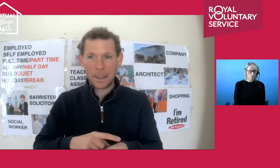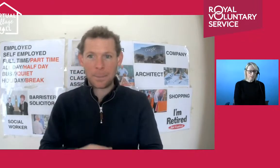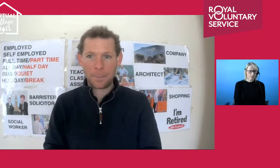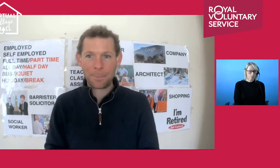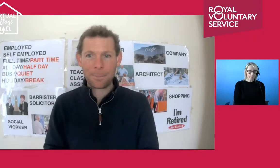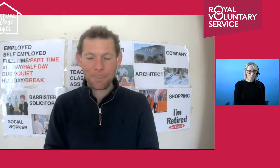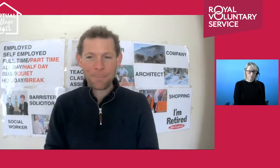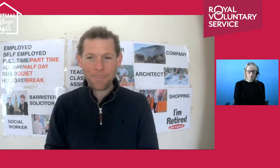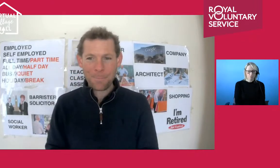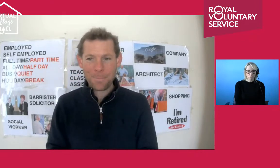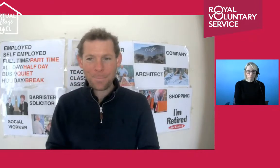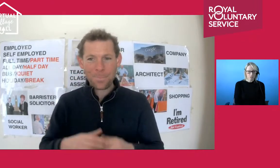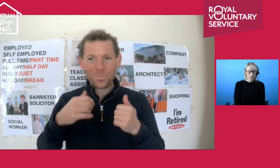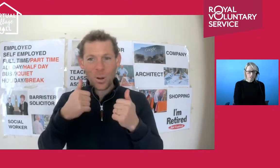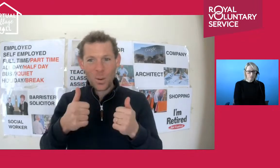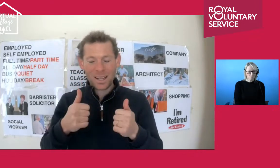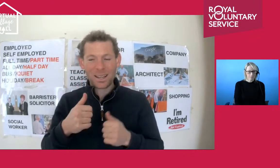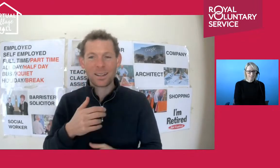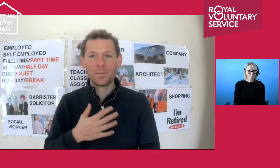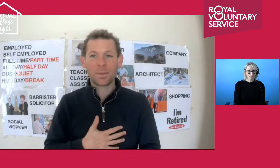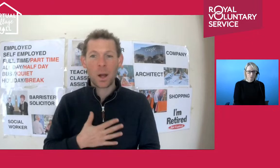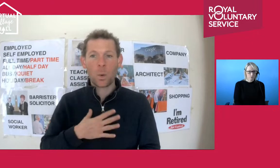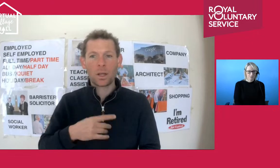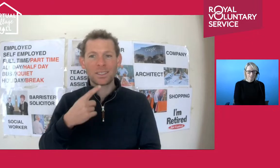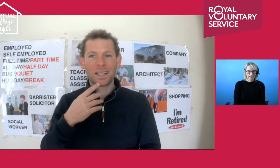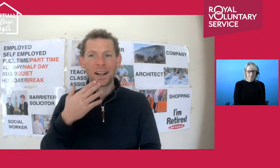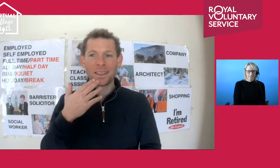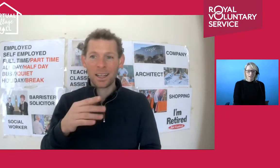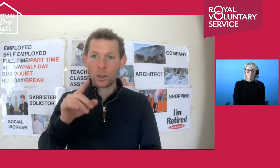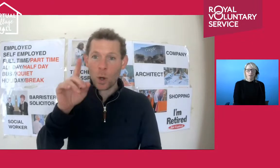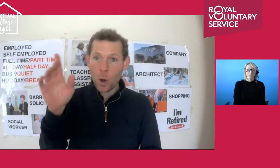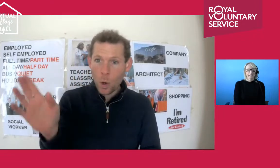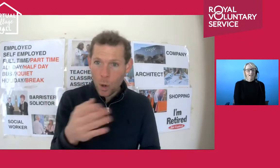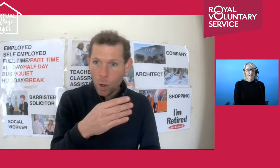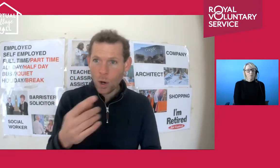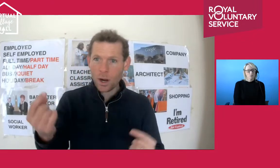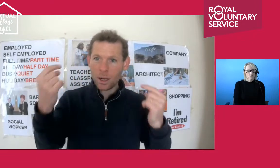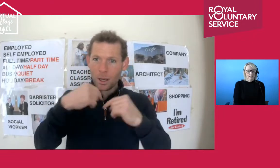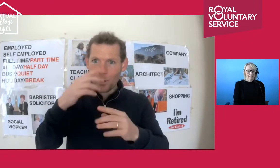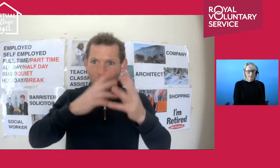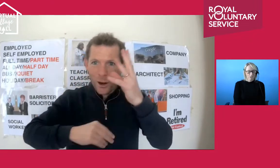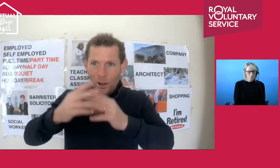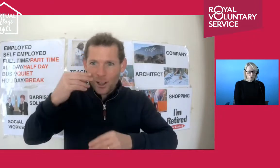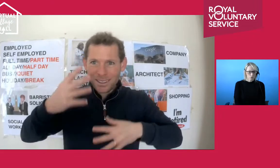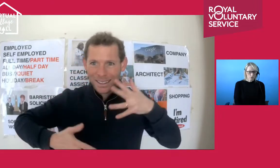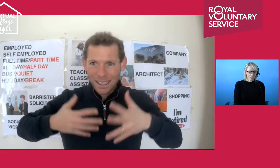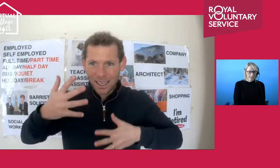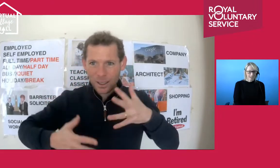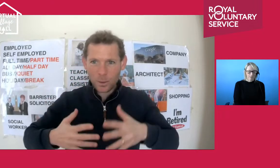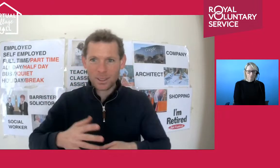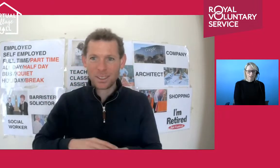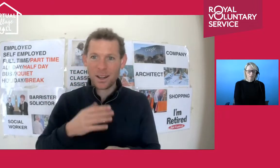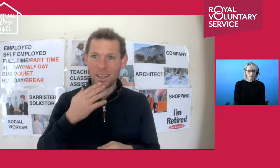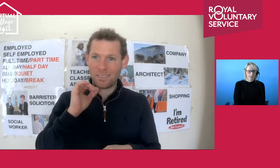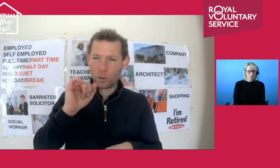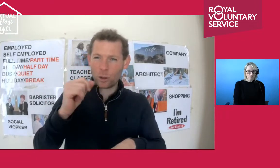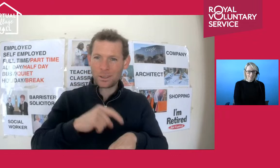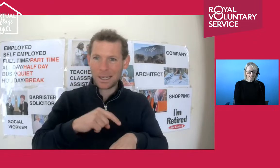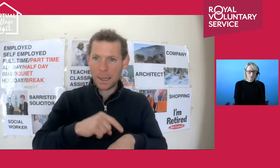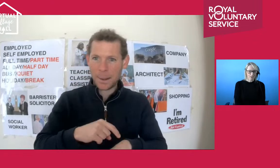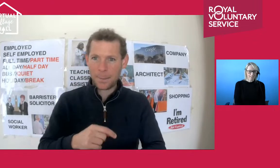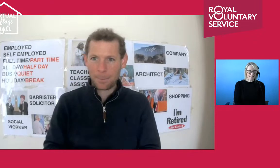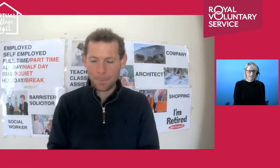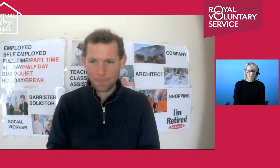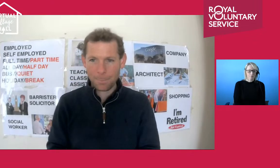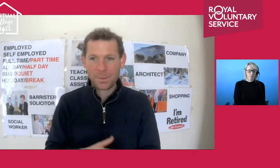any other topics prepared for a future session, please let me know. But again, I want to say thank you for joining and thank you for your